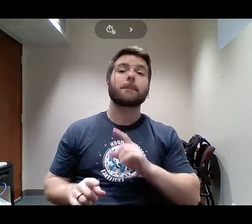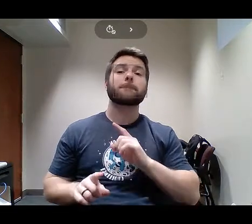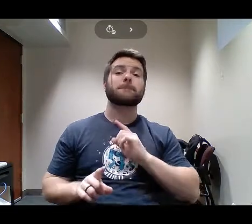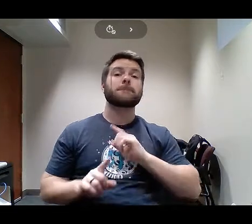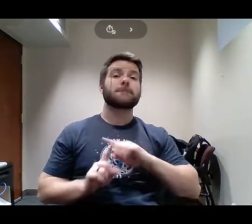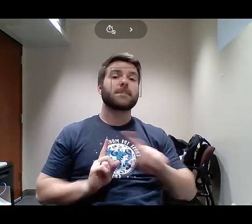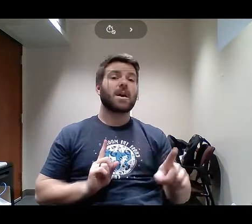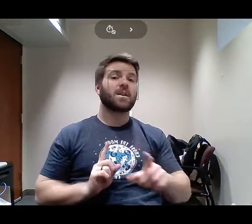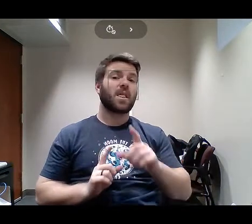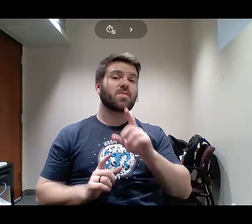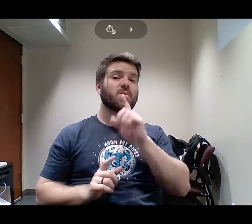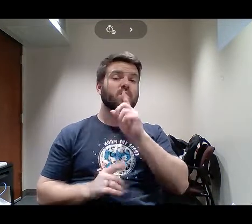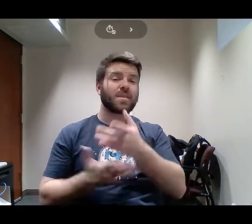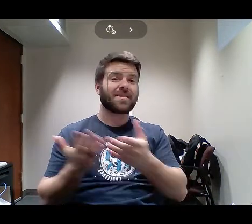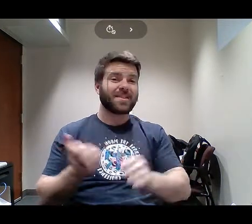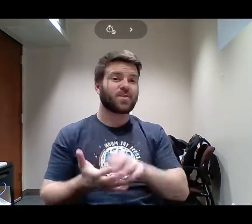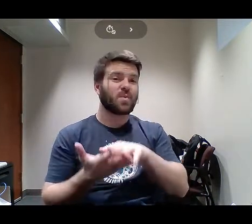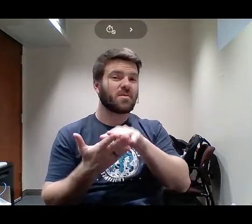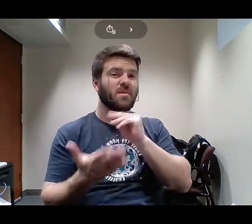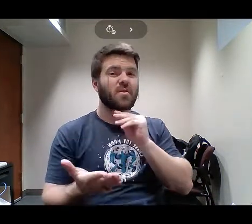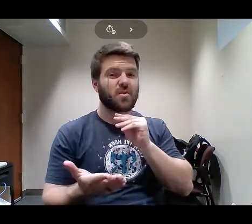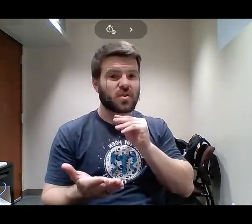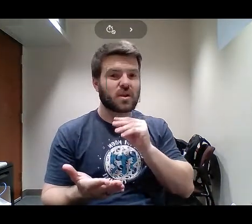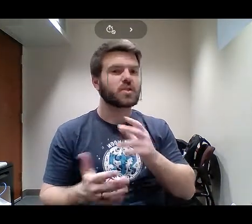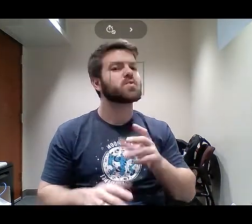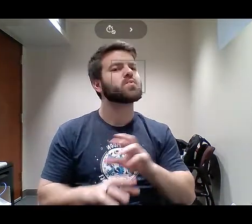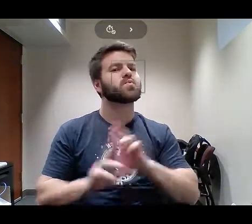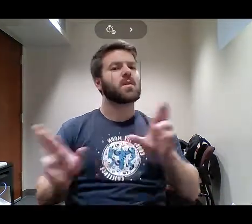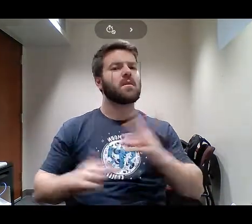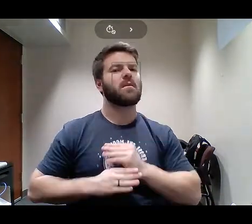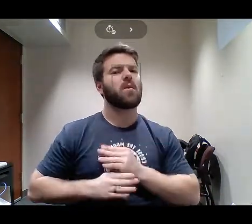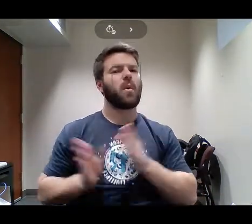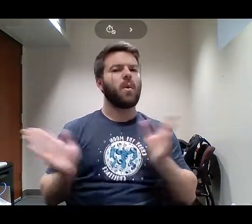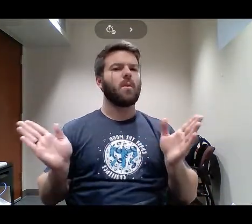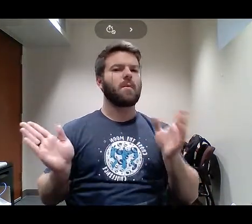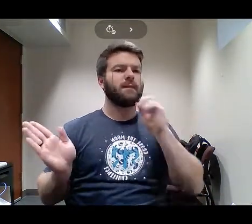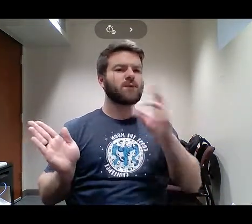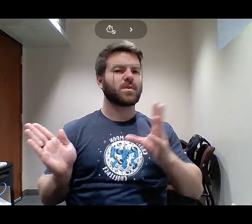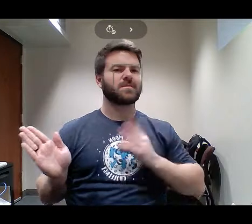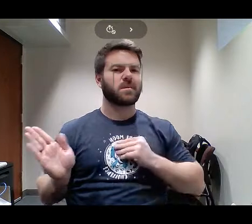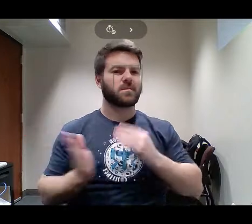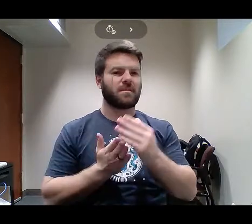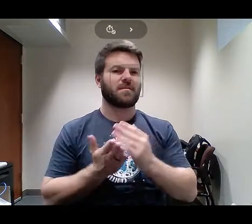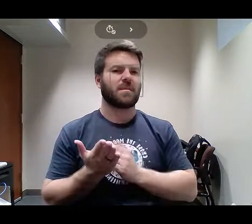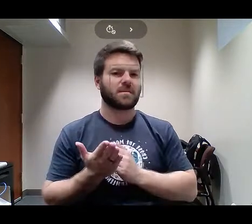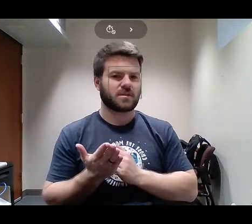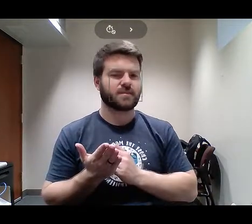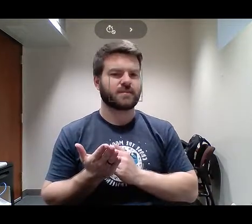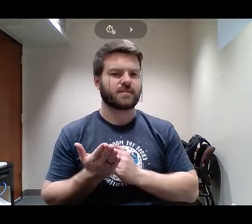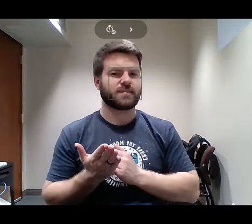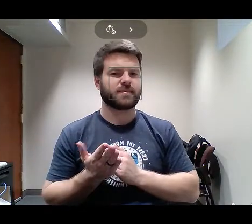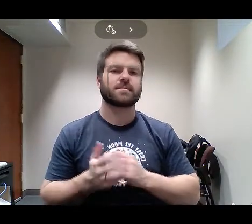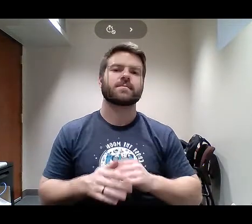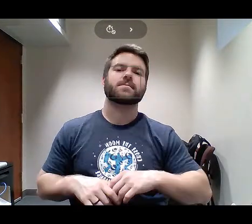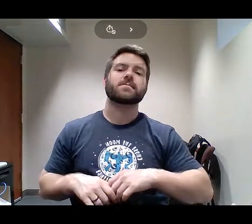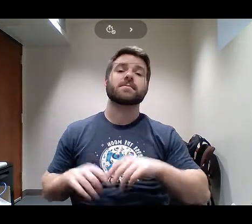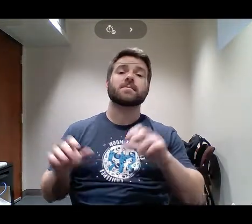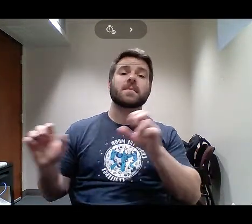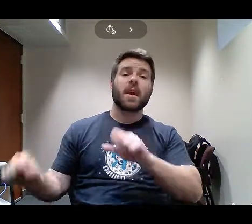grandest universe of all, that is the universe itself. It's being able to walk through life eager and open